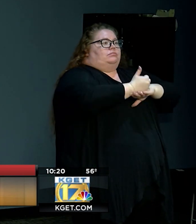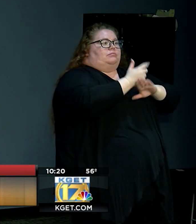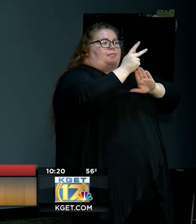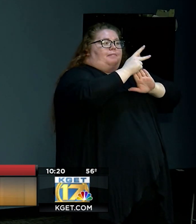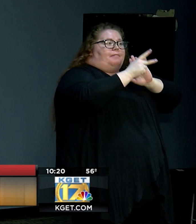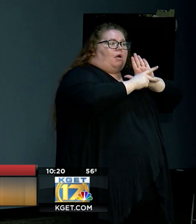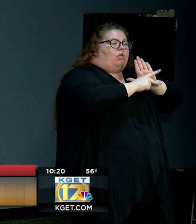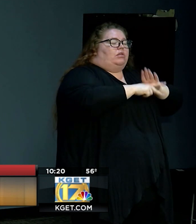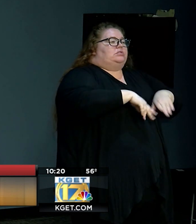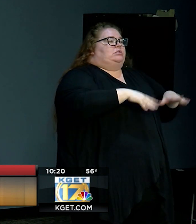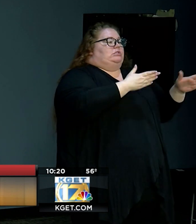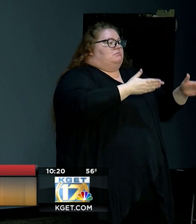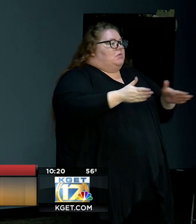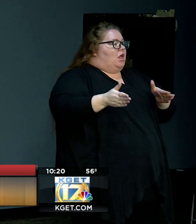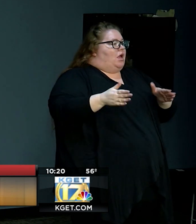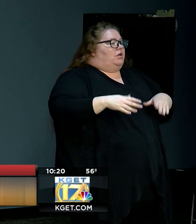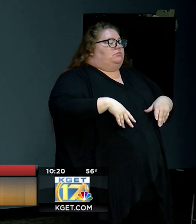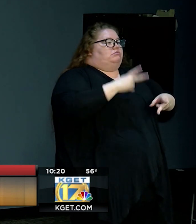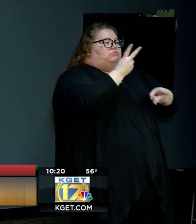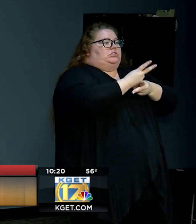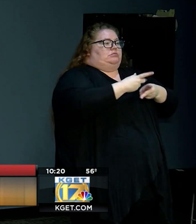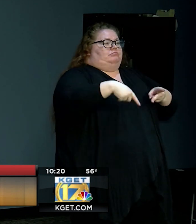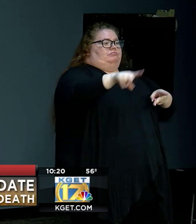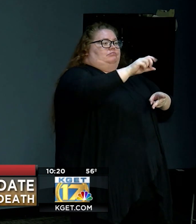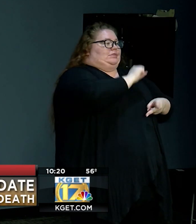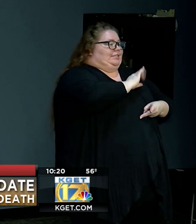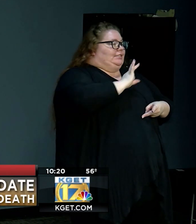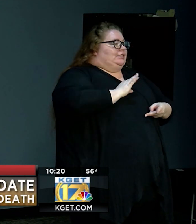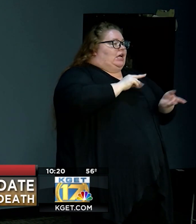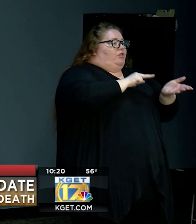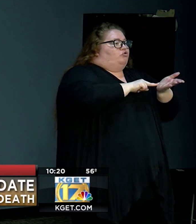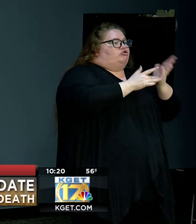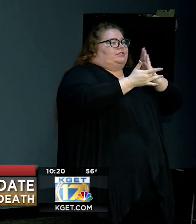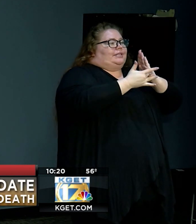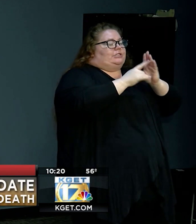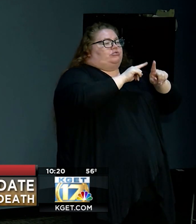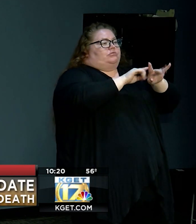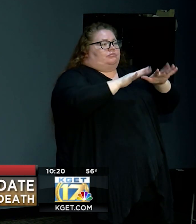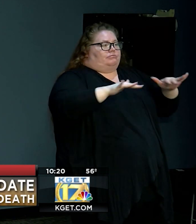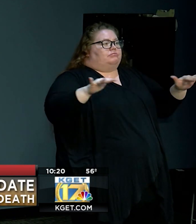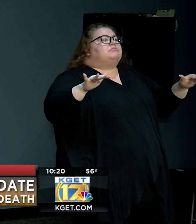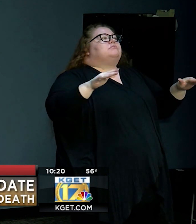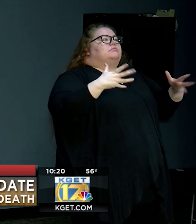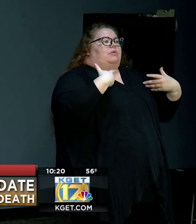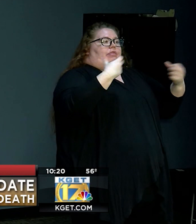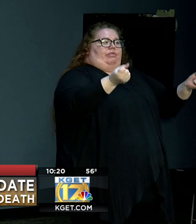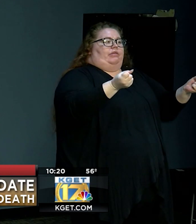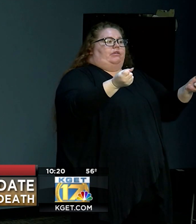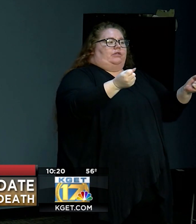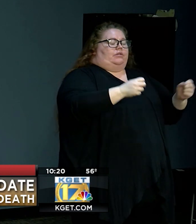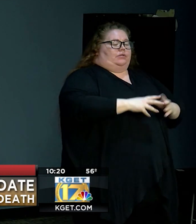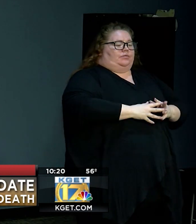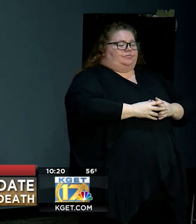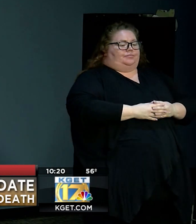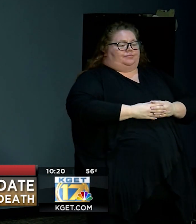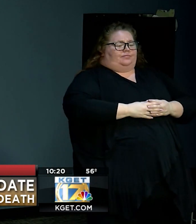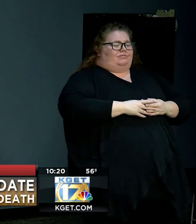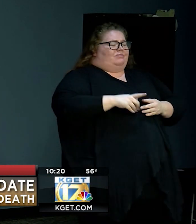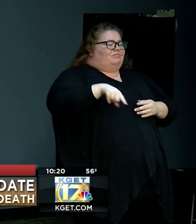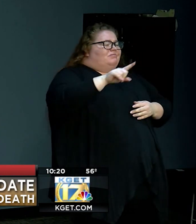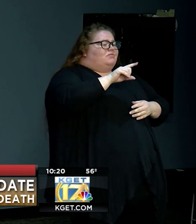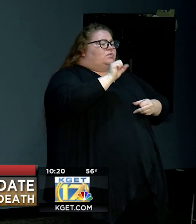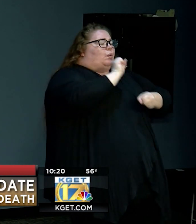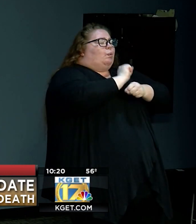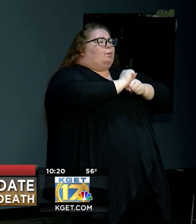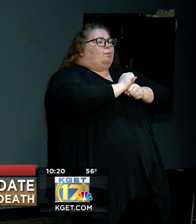to establish plans, to keep the workforce healthy. Those who work on the front lines of healthcare, they're very concerned because